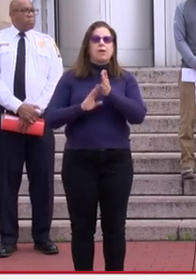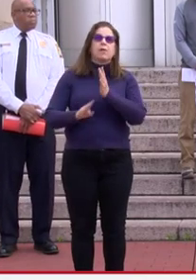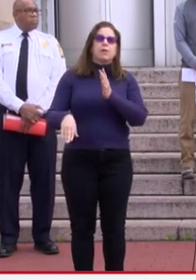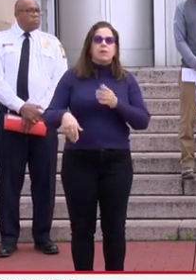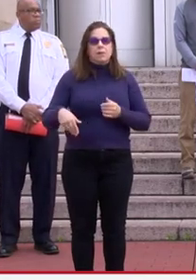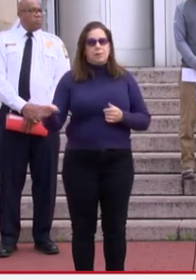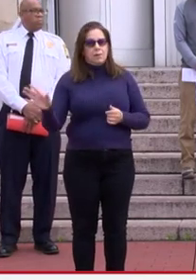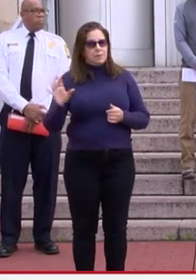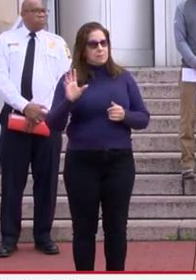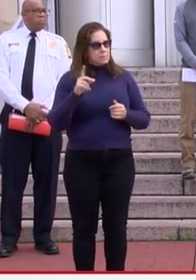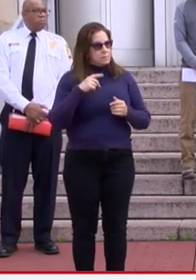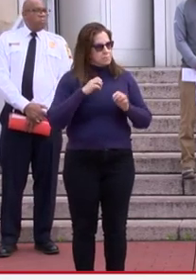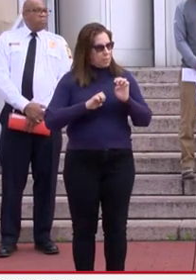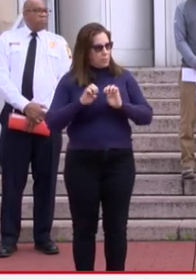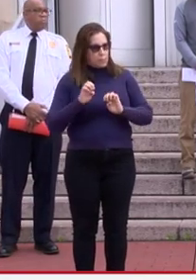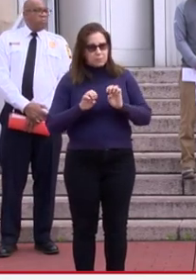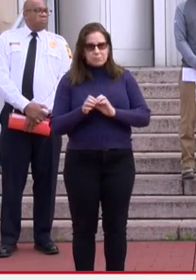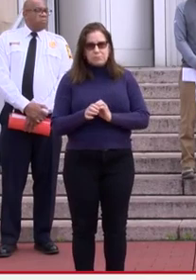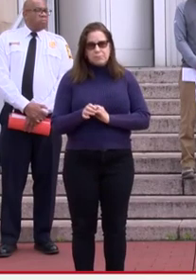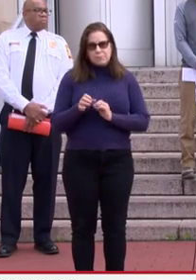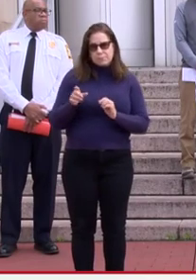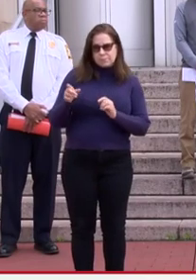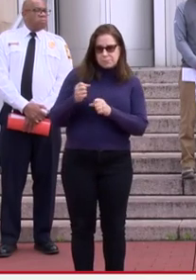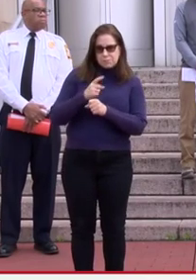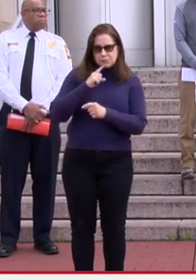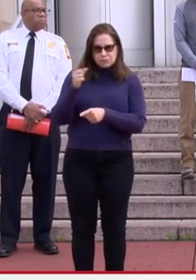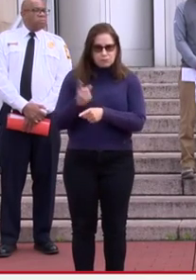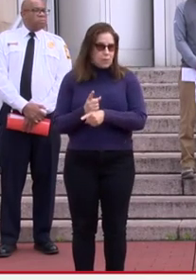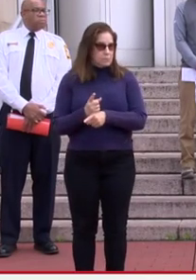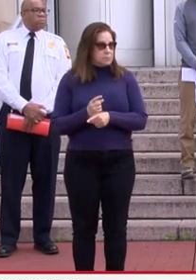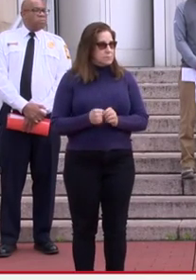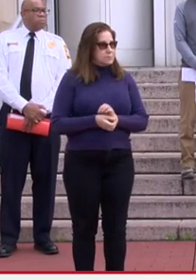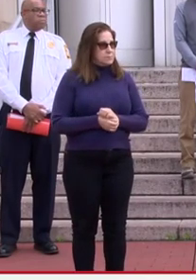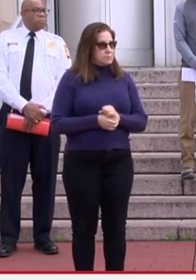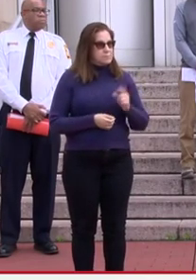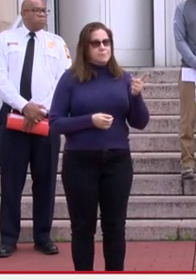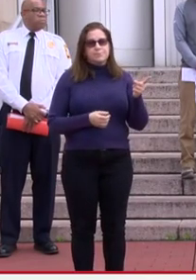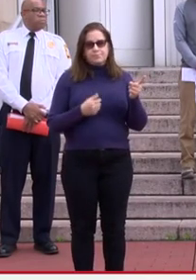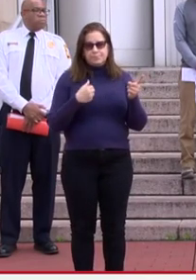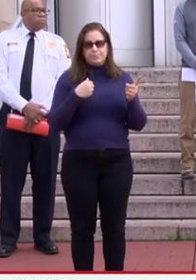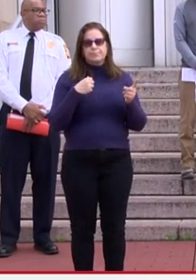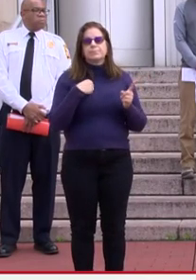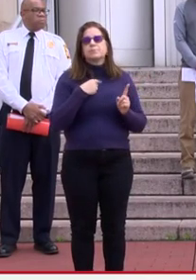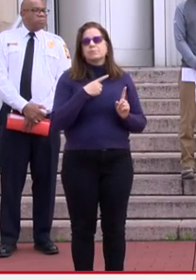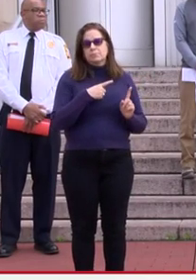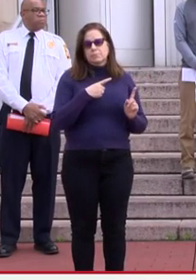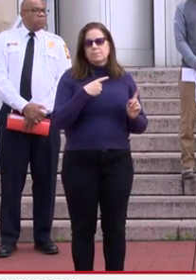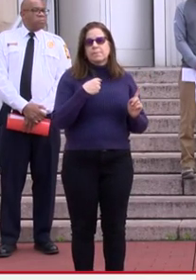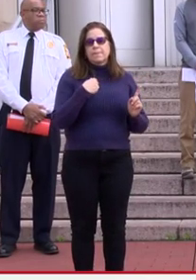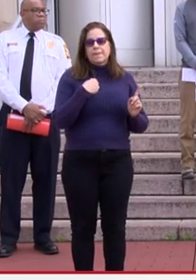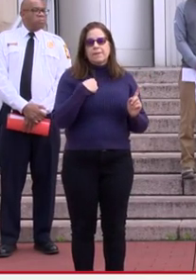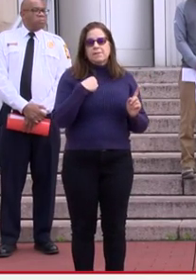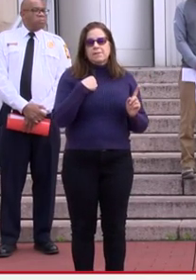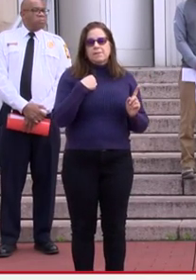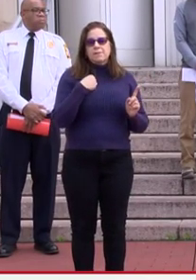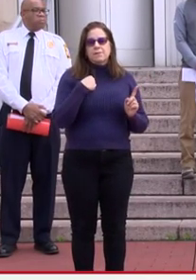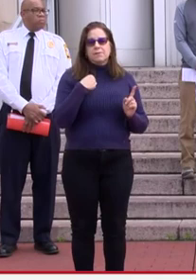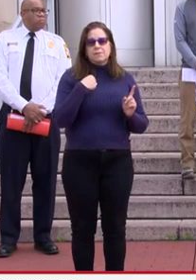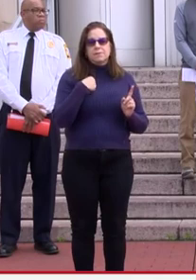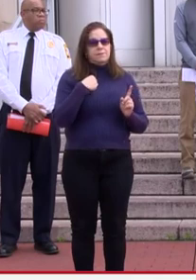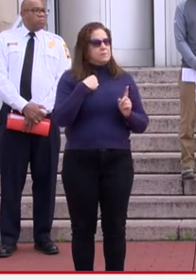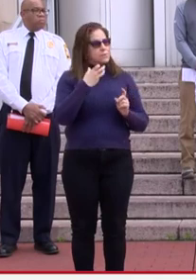to the community. All right, and then I noticed on the lockup list today, there's only 51 lockups. That's a fairly low number for